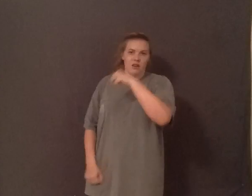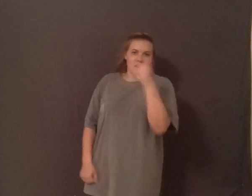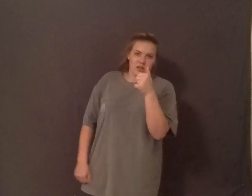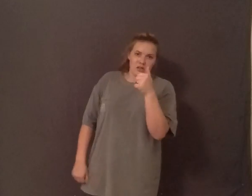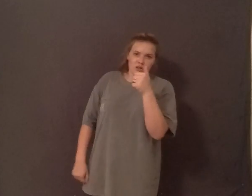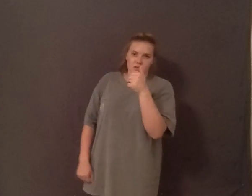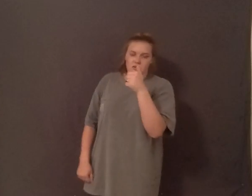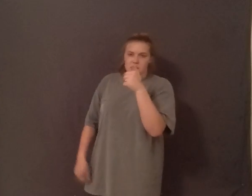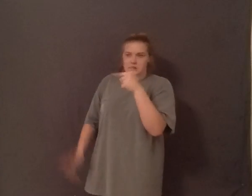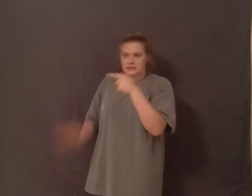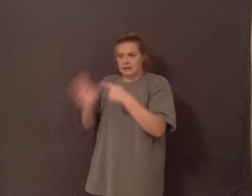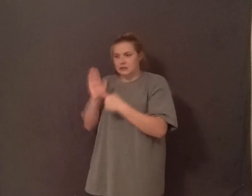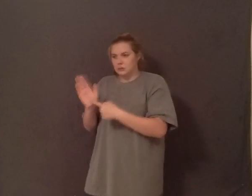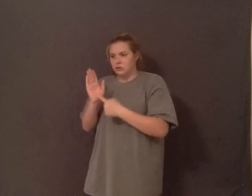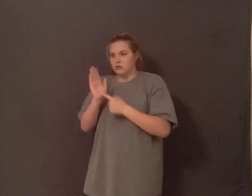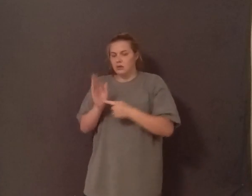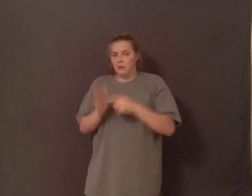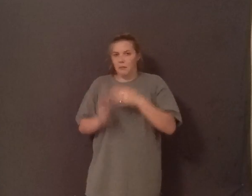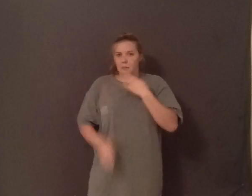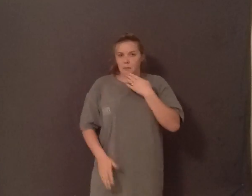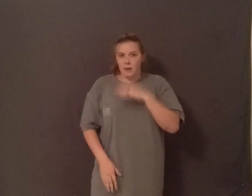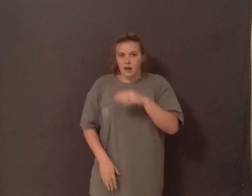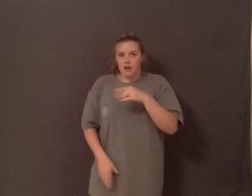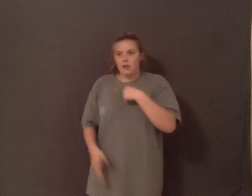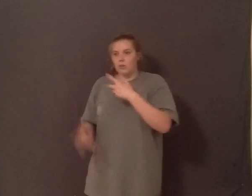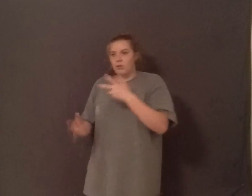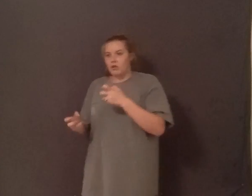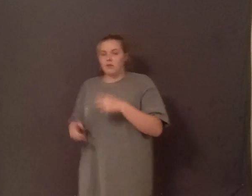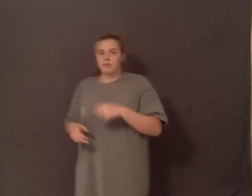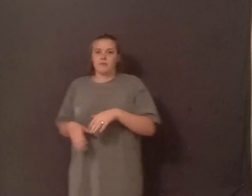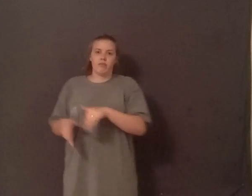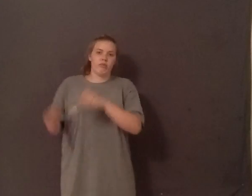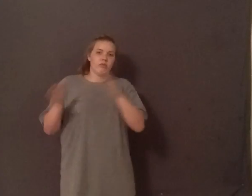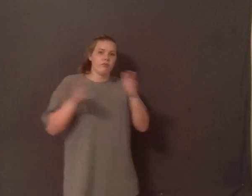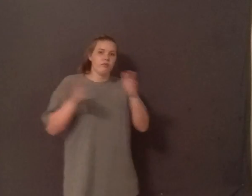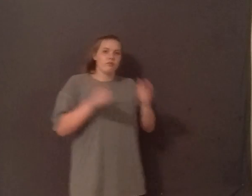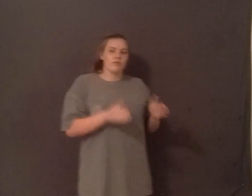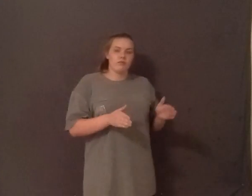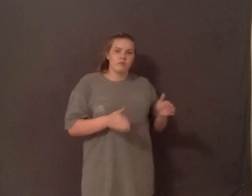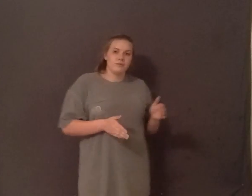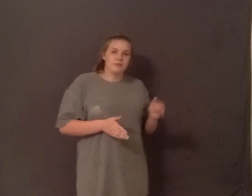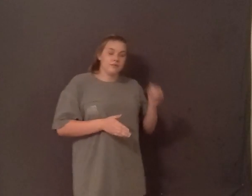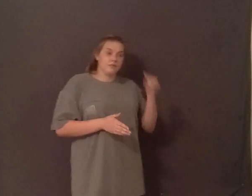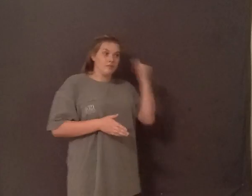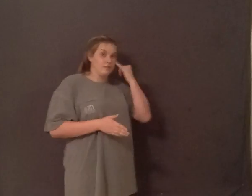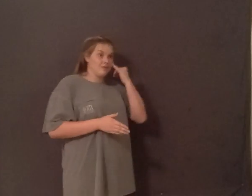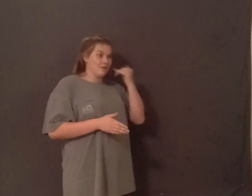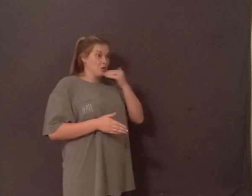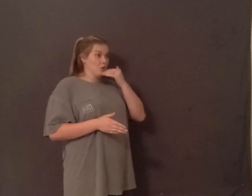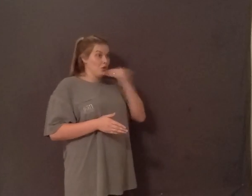that would come from getting the outcome I want? Or on the other side, we can ask, can I think of any good effects that could